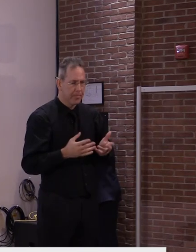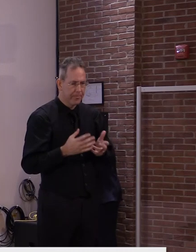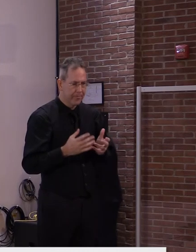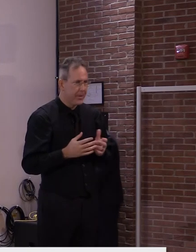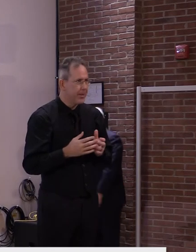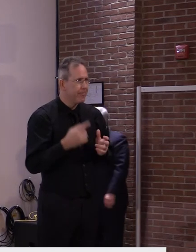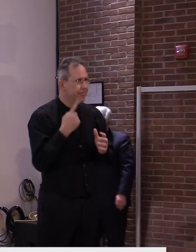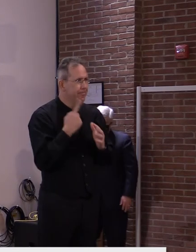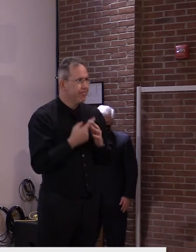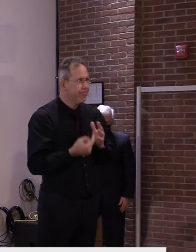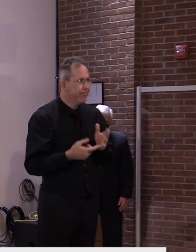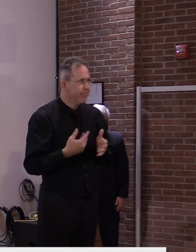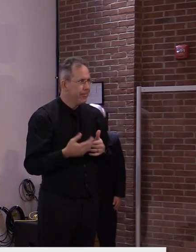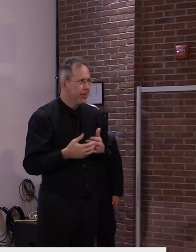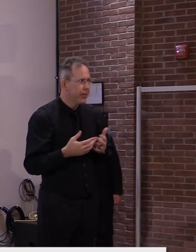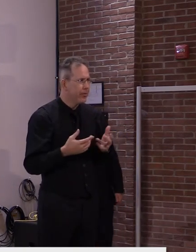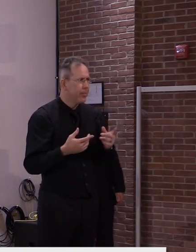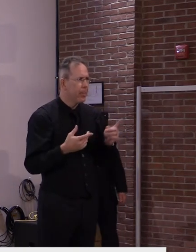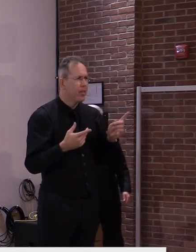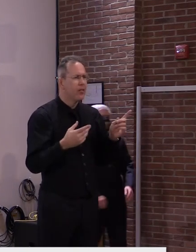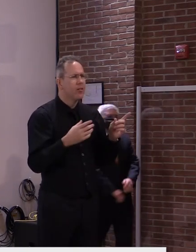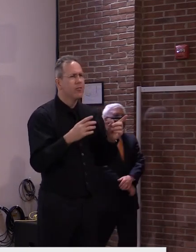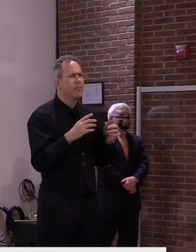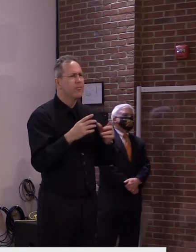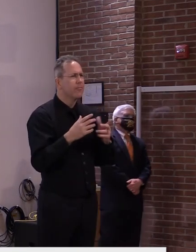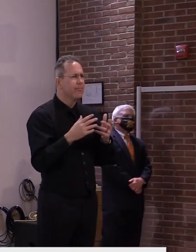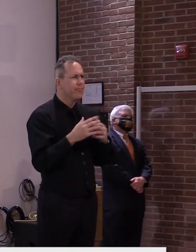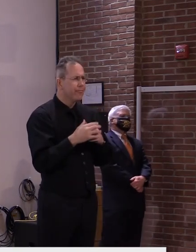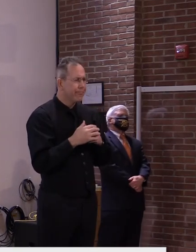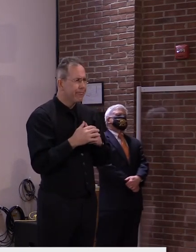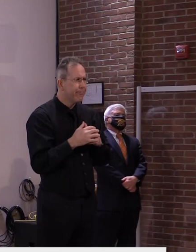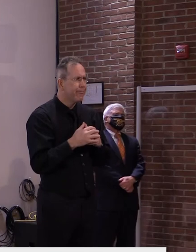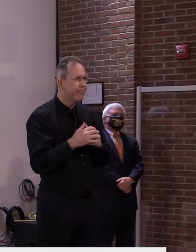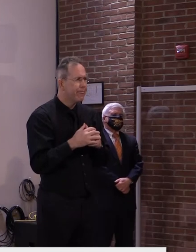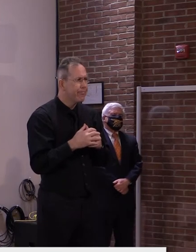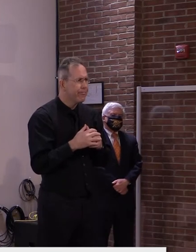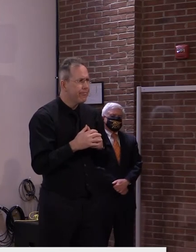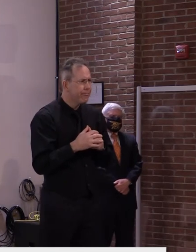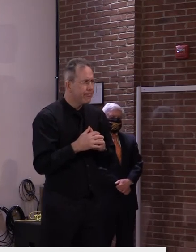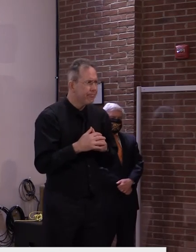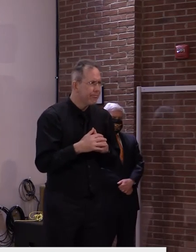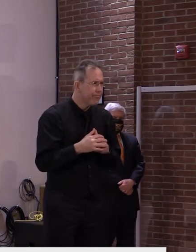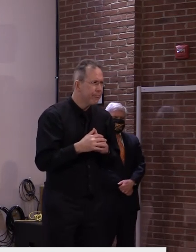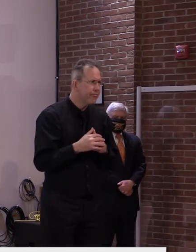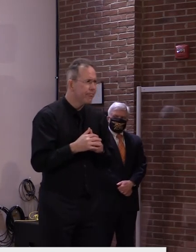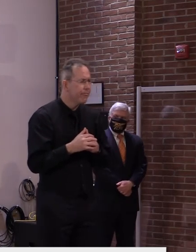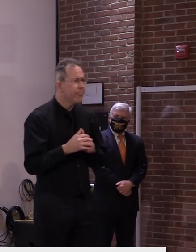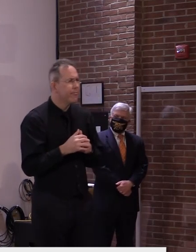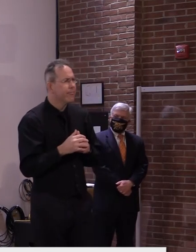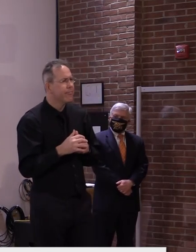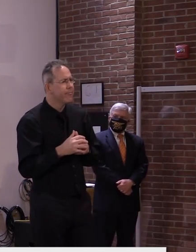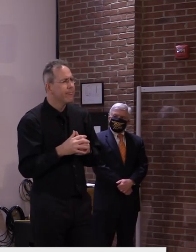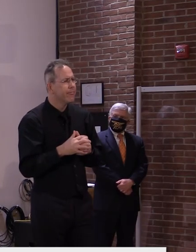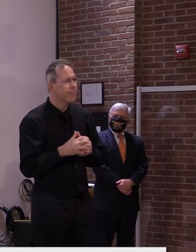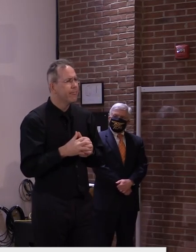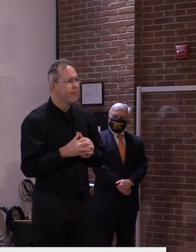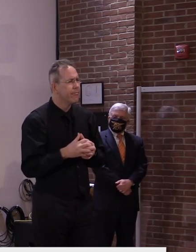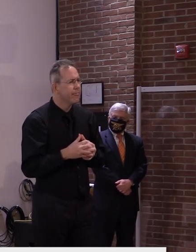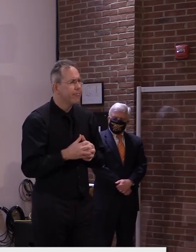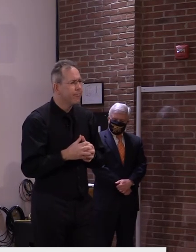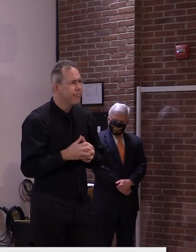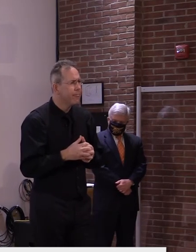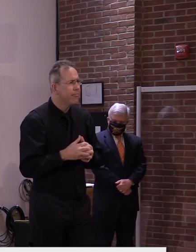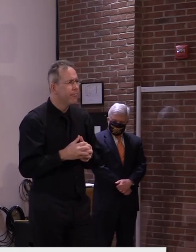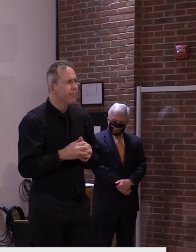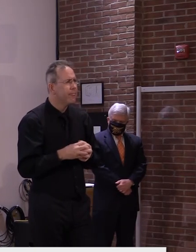Council of State and Territorial Epidemiologists and the National Association of Public Health Labs specifically,